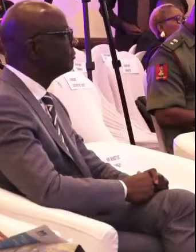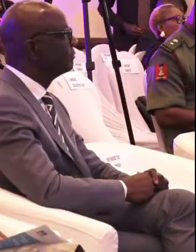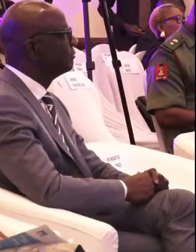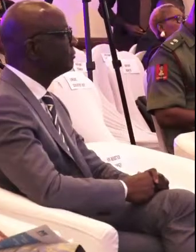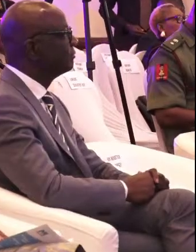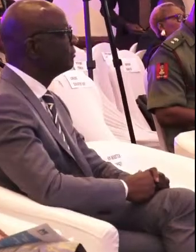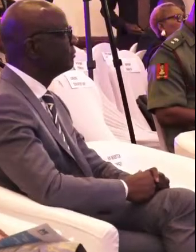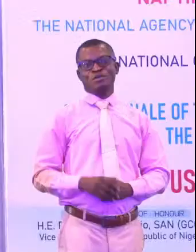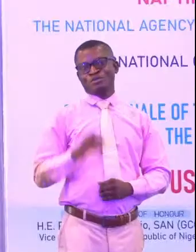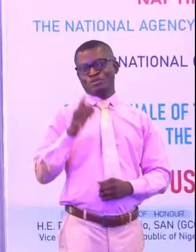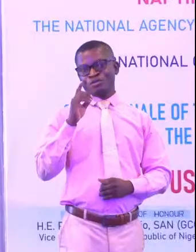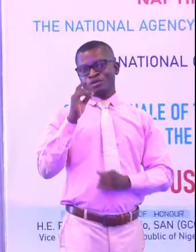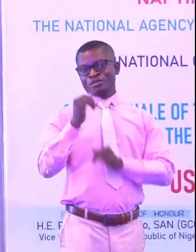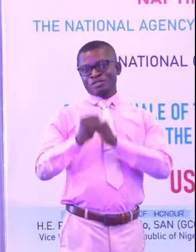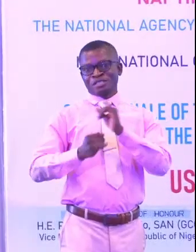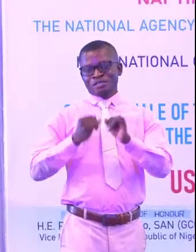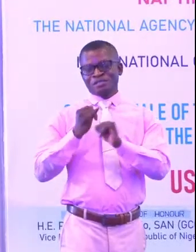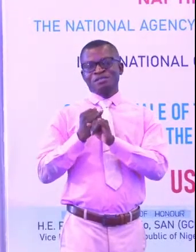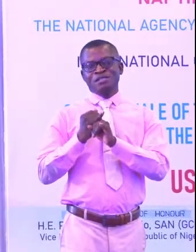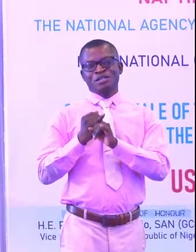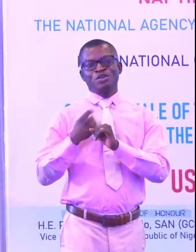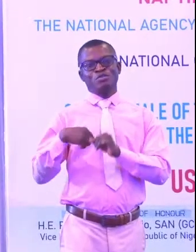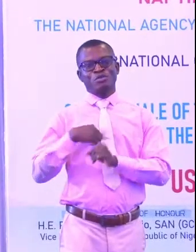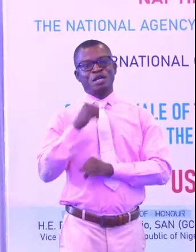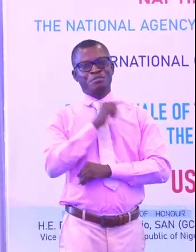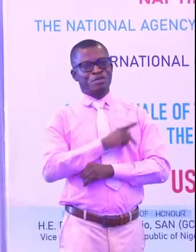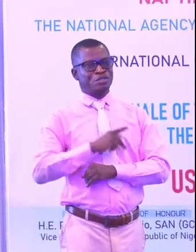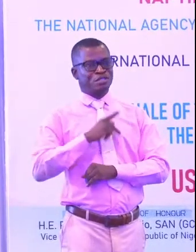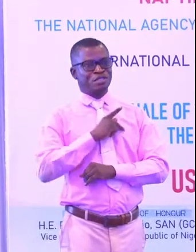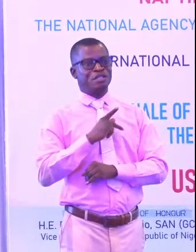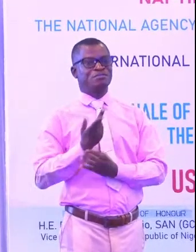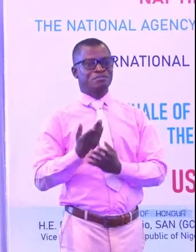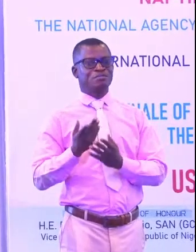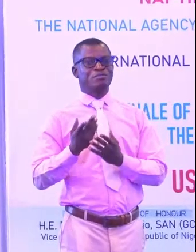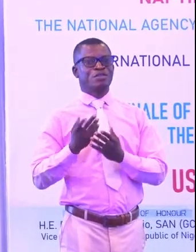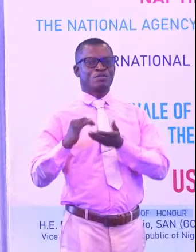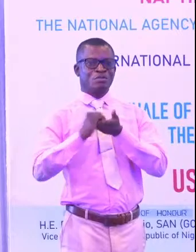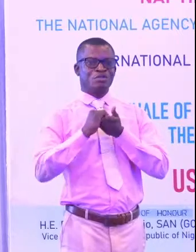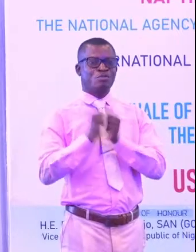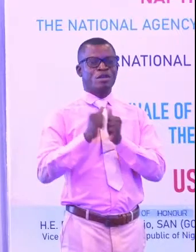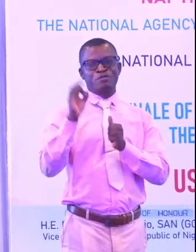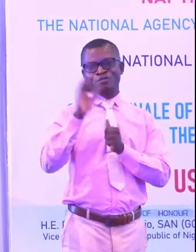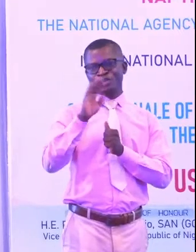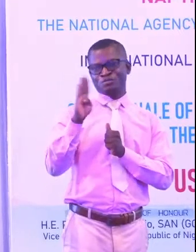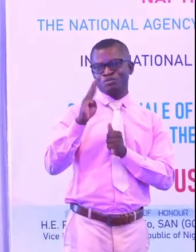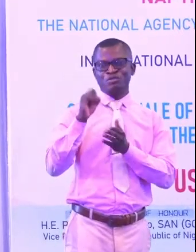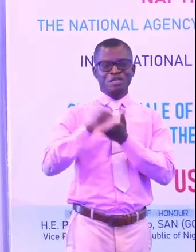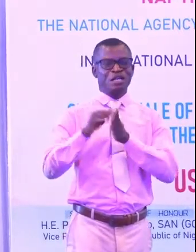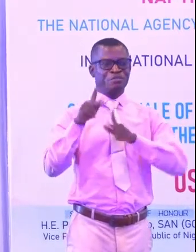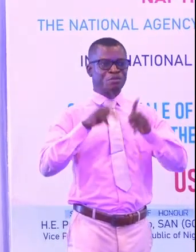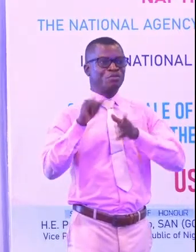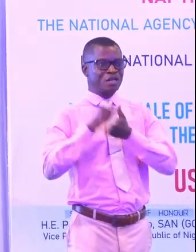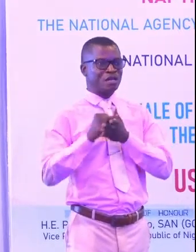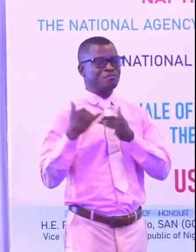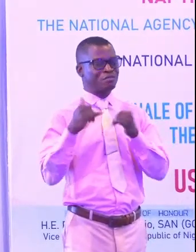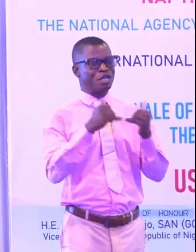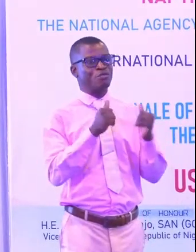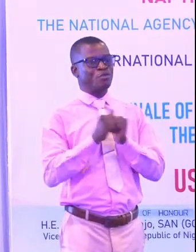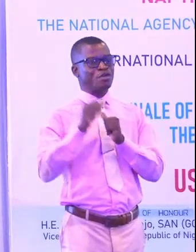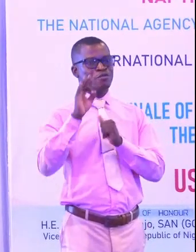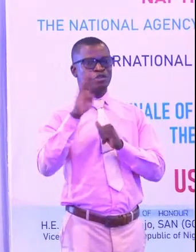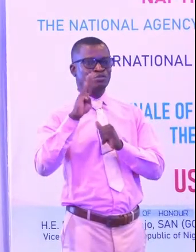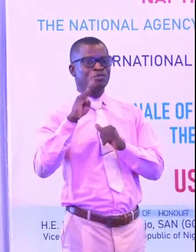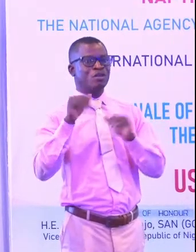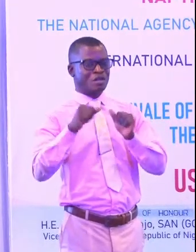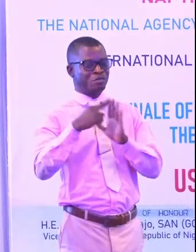One international thing that we appreciate is the collaboration with Facebook, so that those who are doing this with Facebook can be